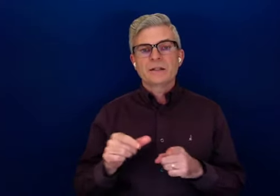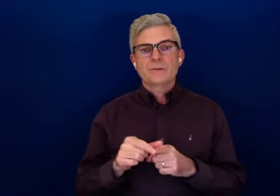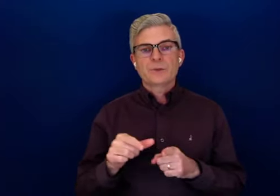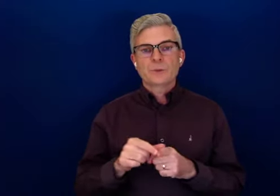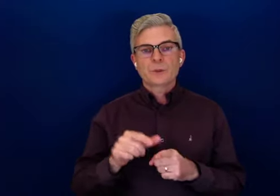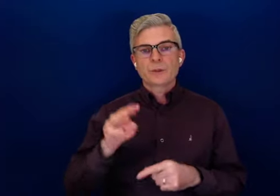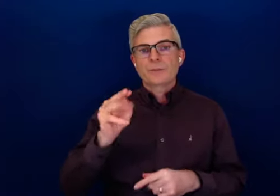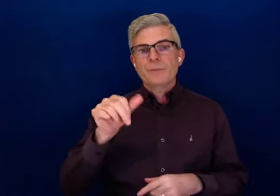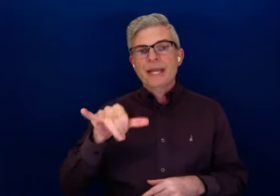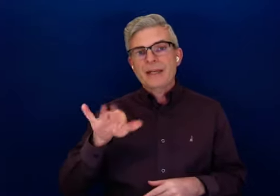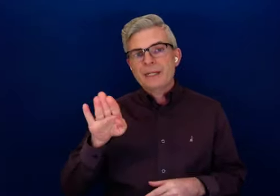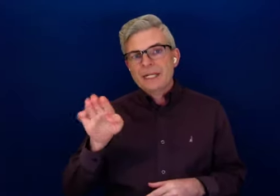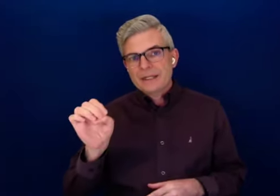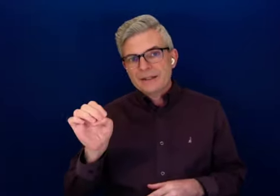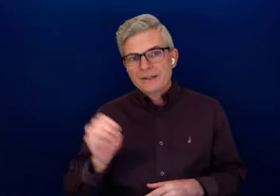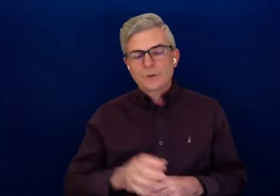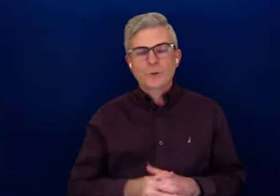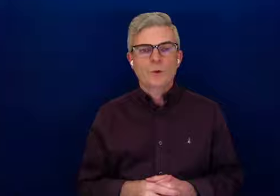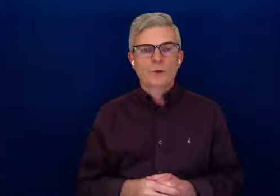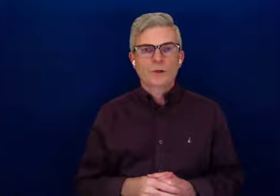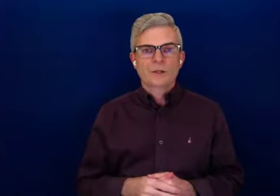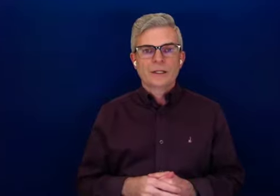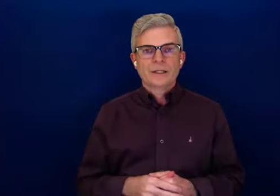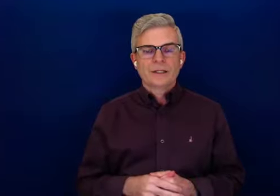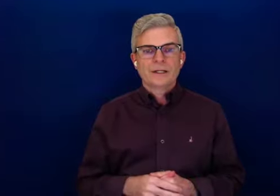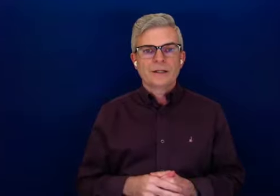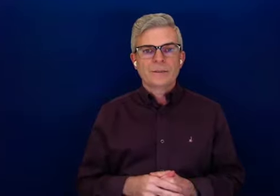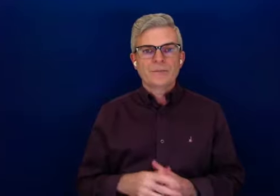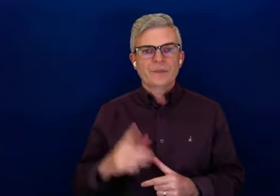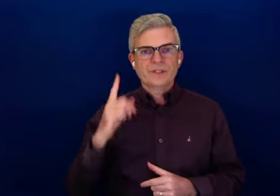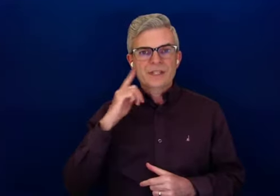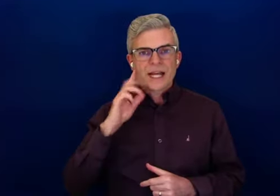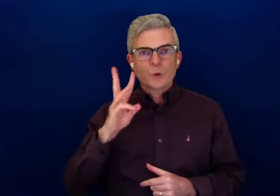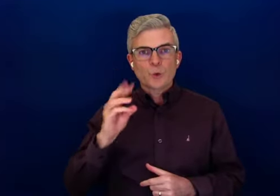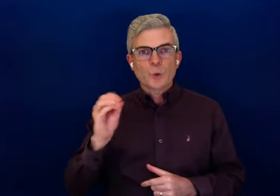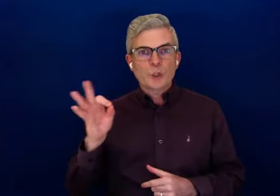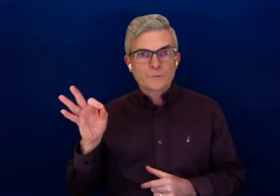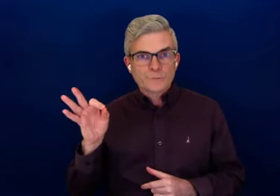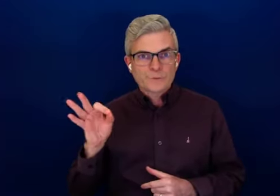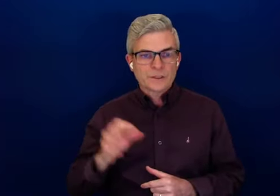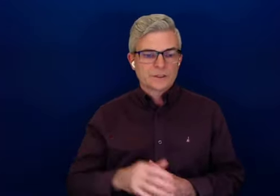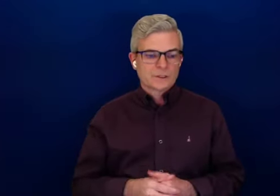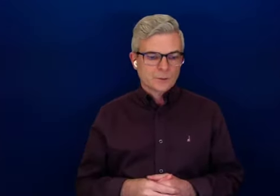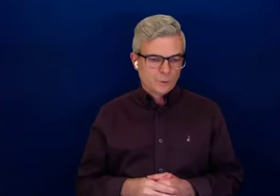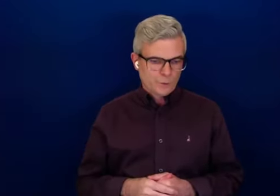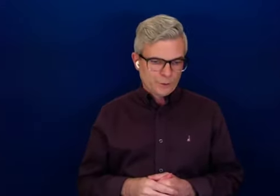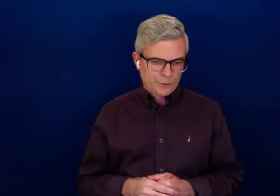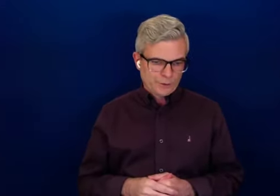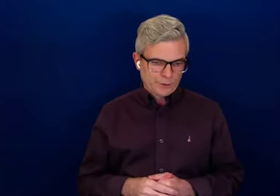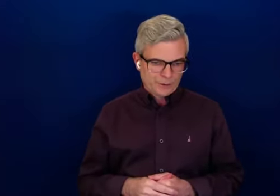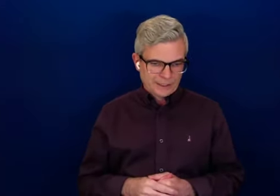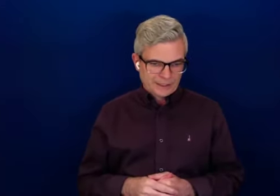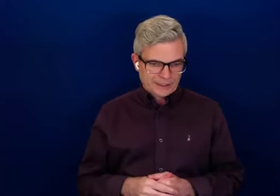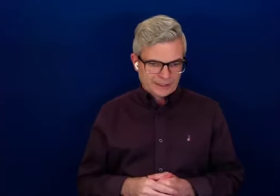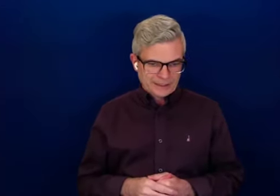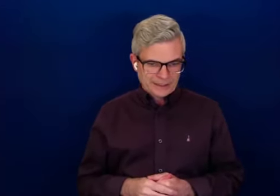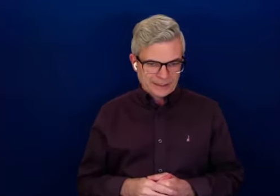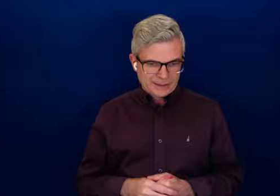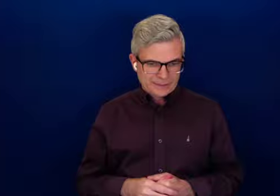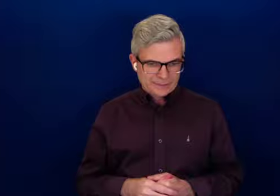of the word maybe, or the sound woof, or